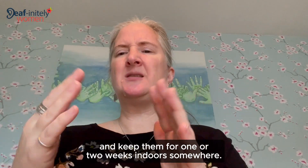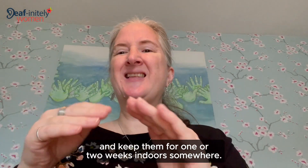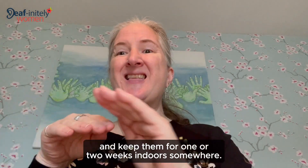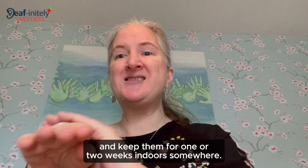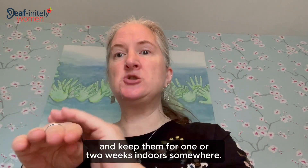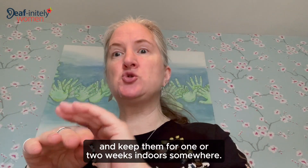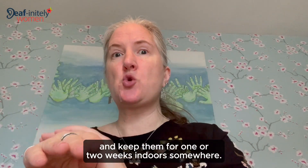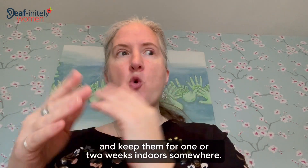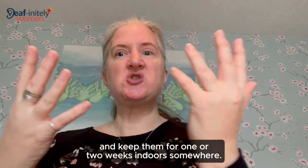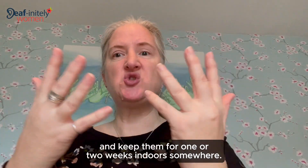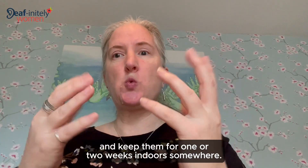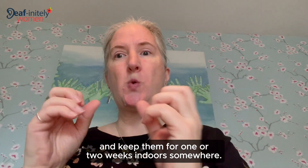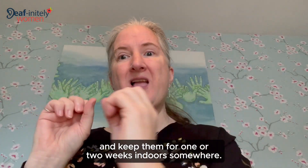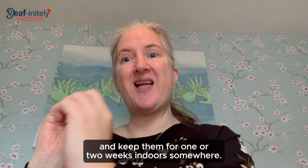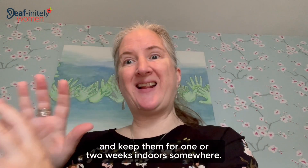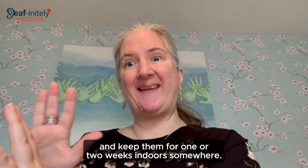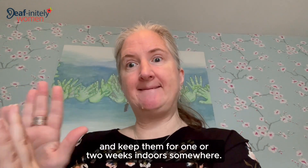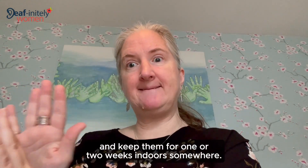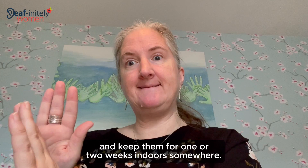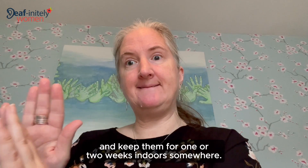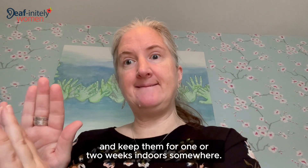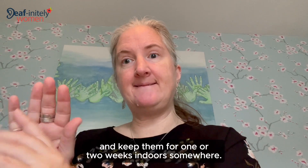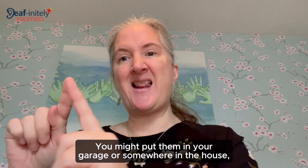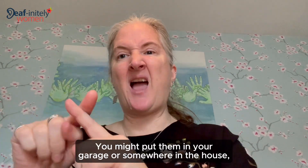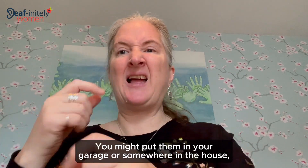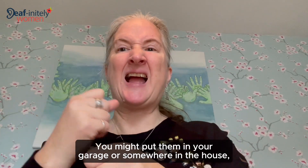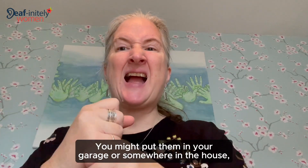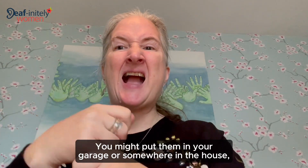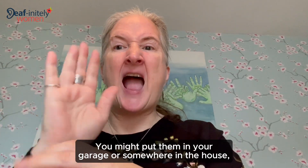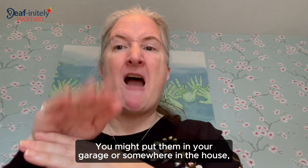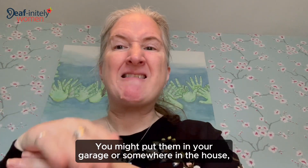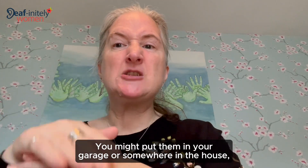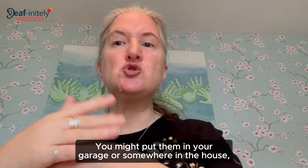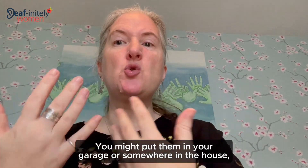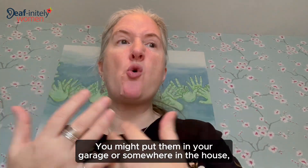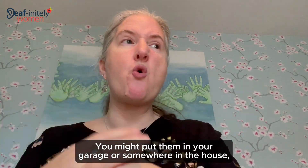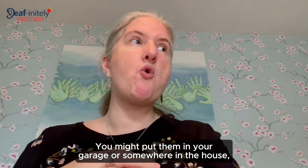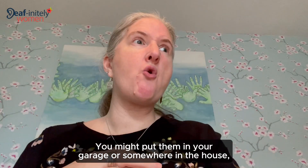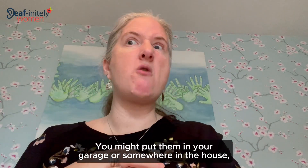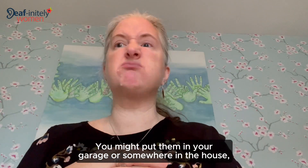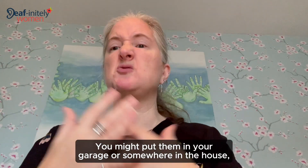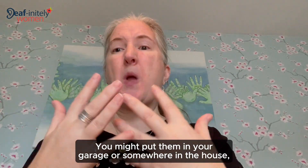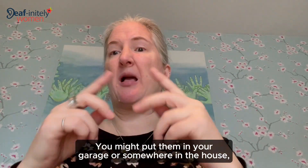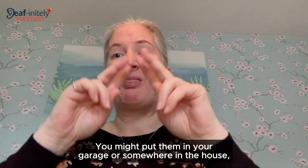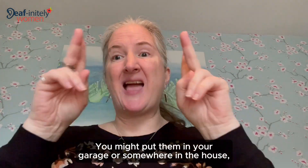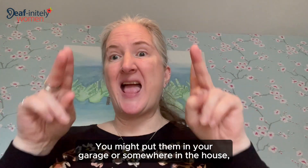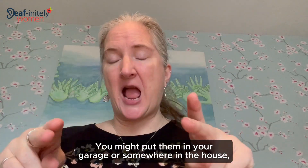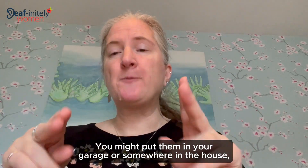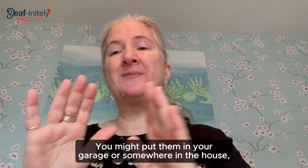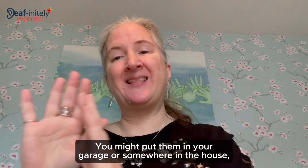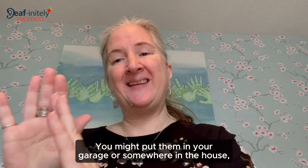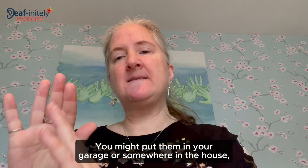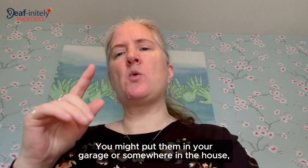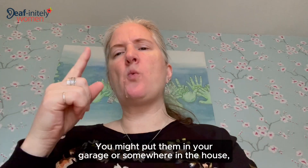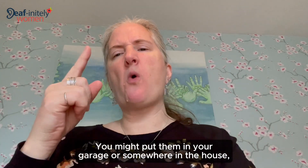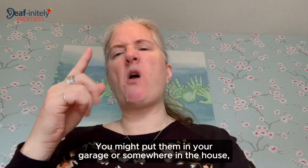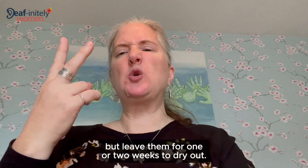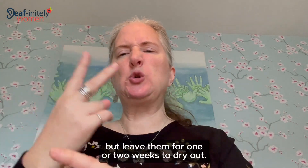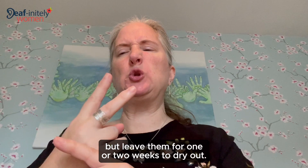or 2 weeks indoors somewhere. You might put them in your garage or somewhere in the house, but leave them